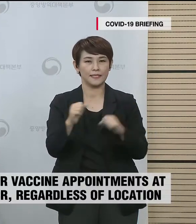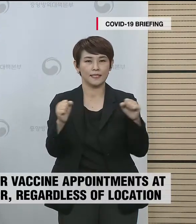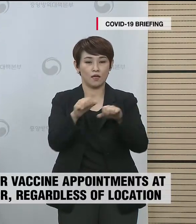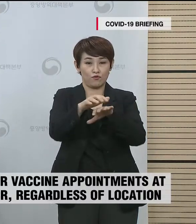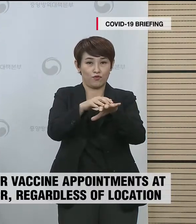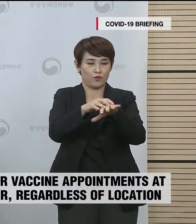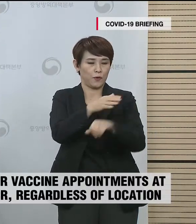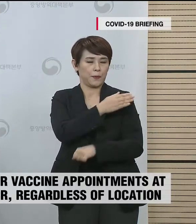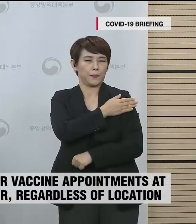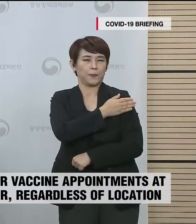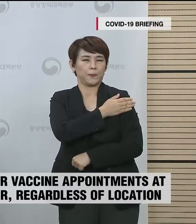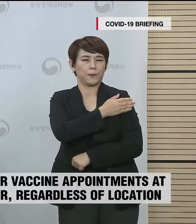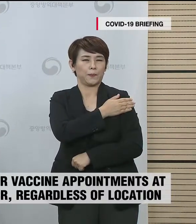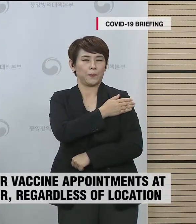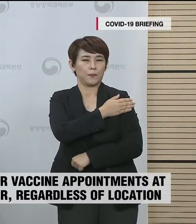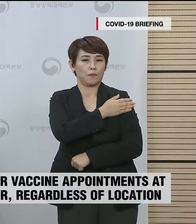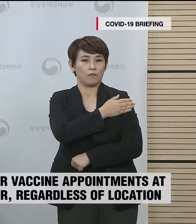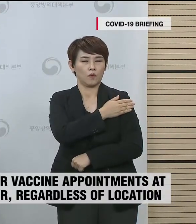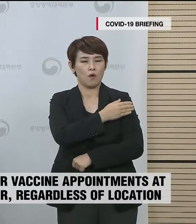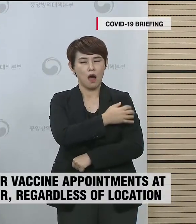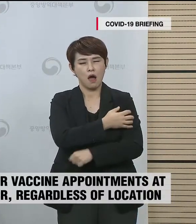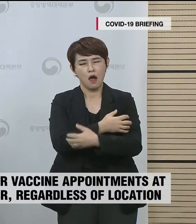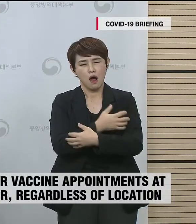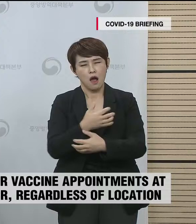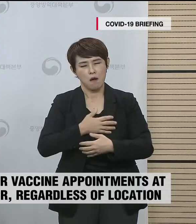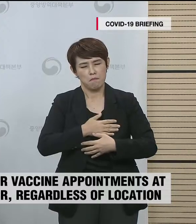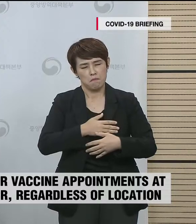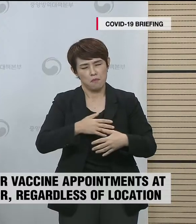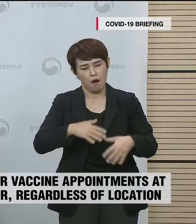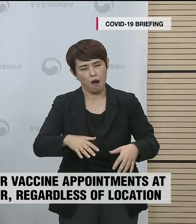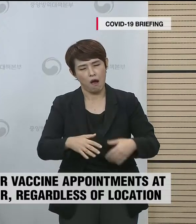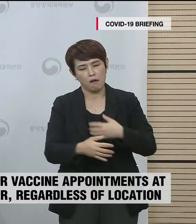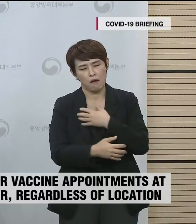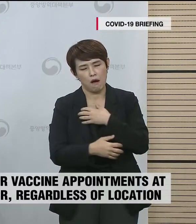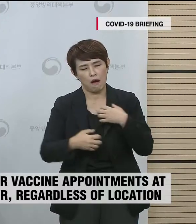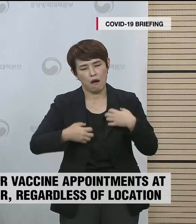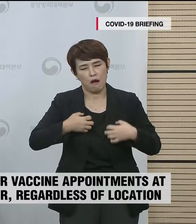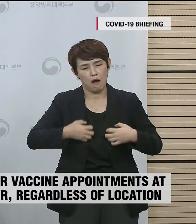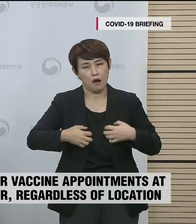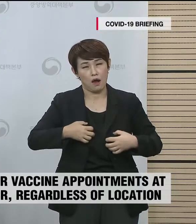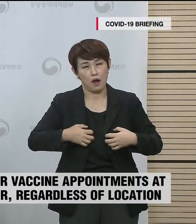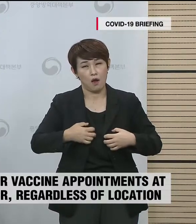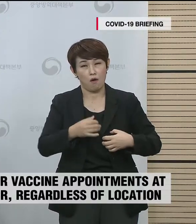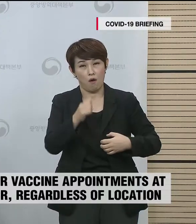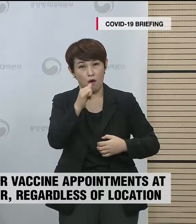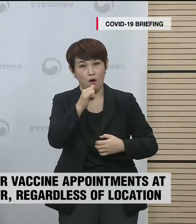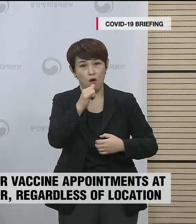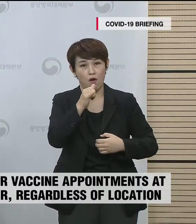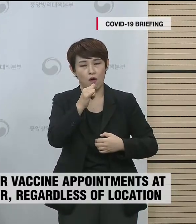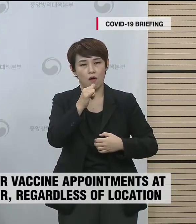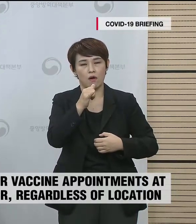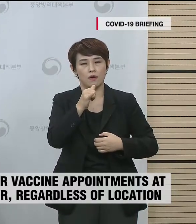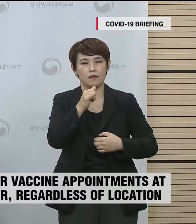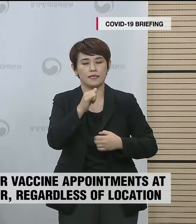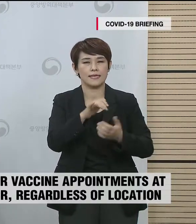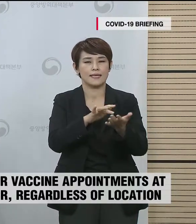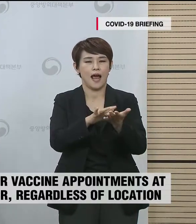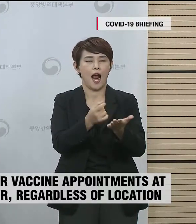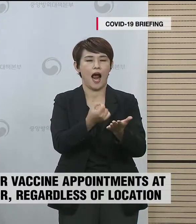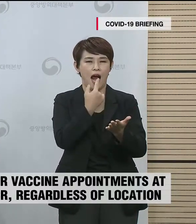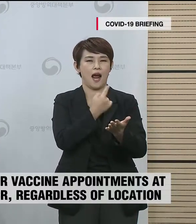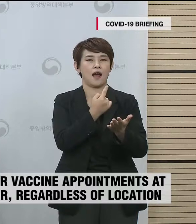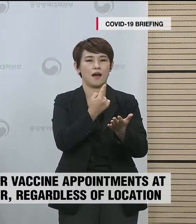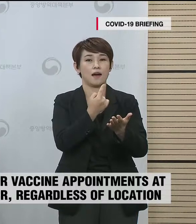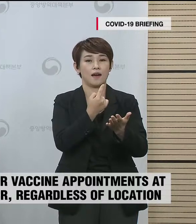or swollenness in the injected area, you could mitigate the pain by putting a cold cloth over the area. And